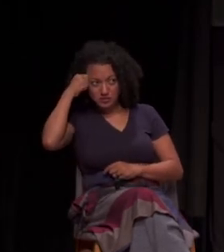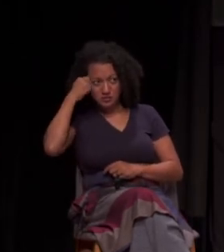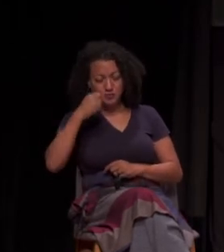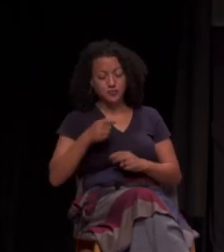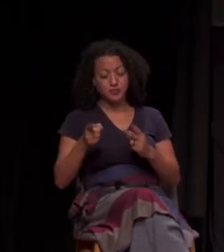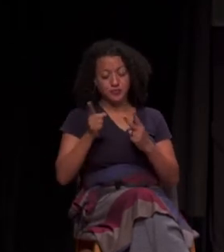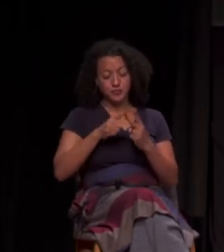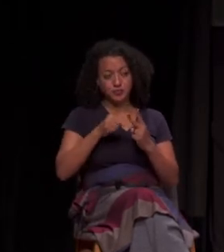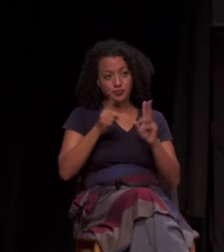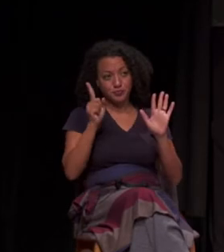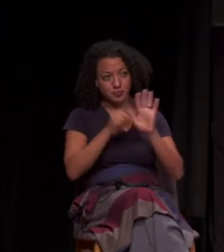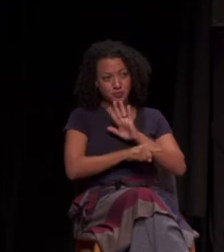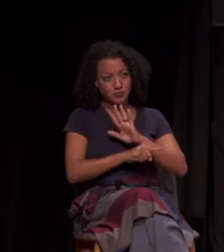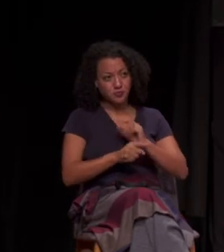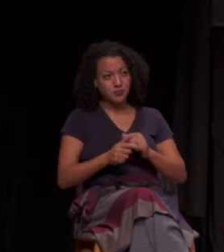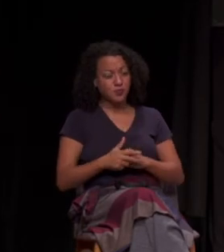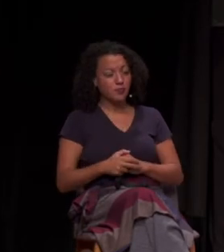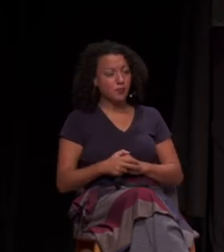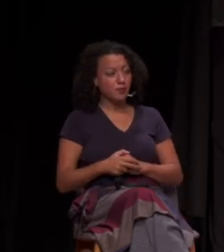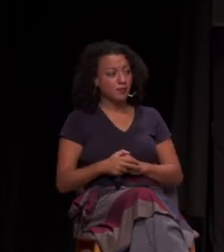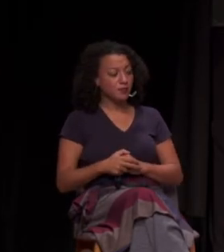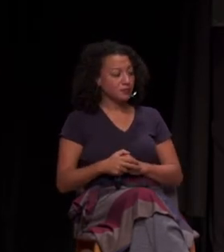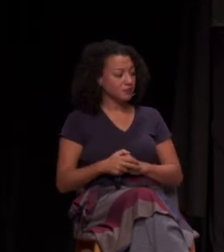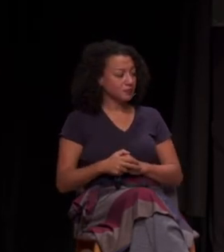segunda pergunta é.